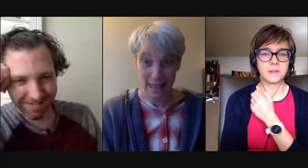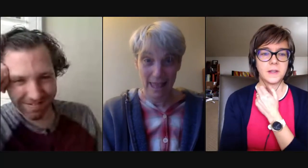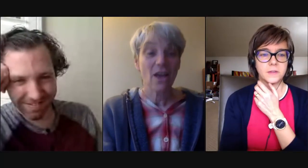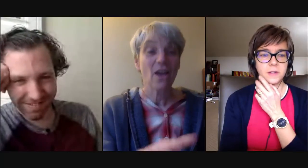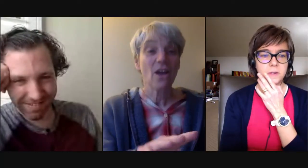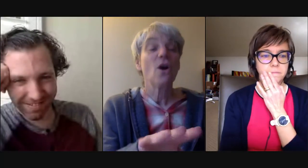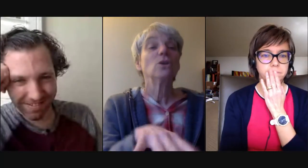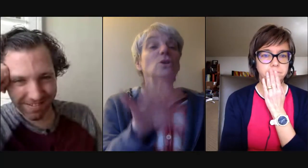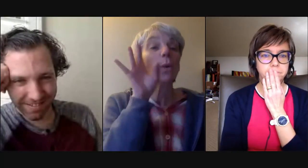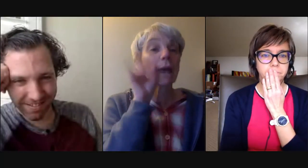other session?